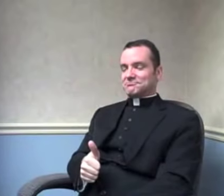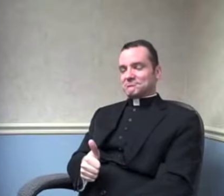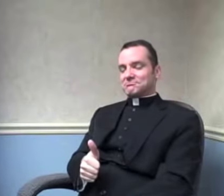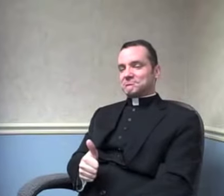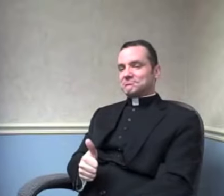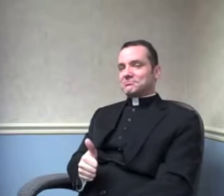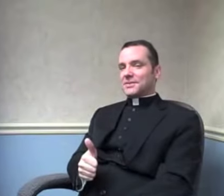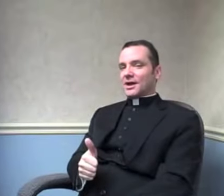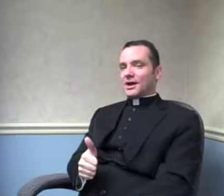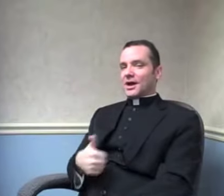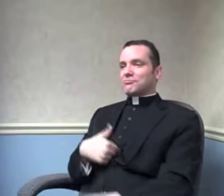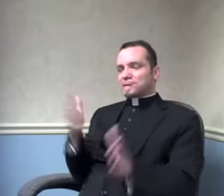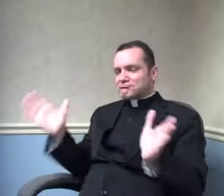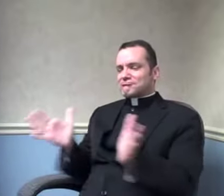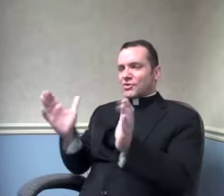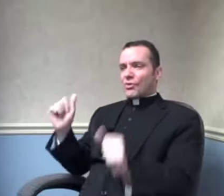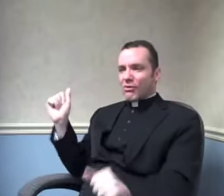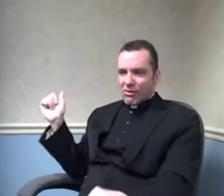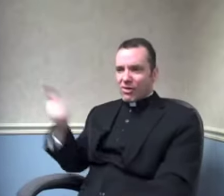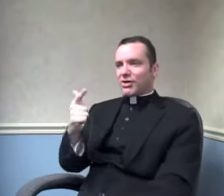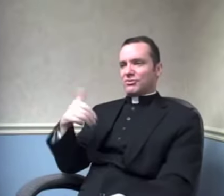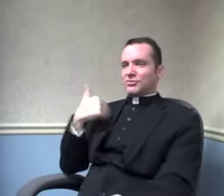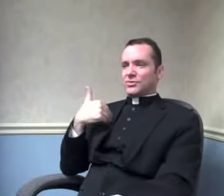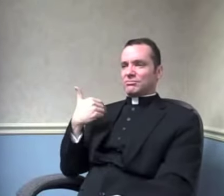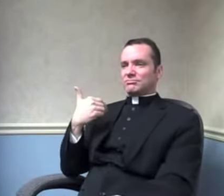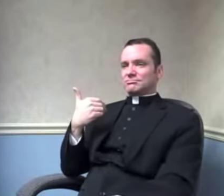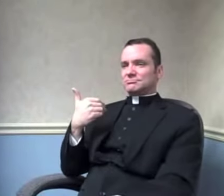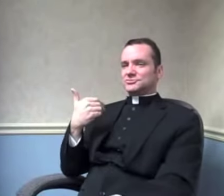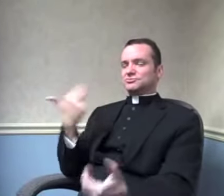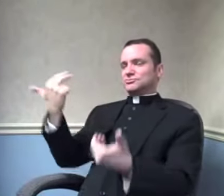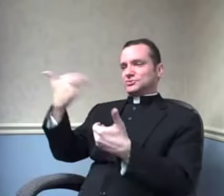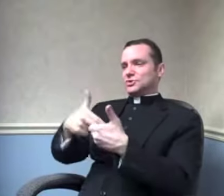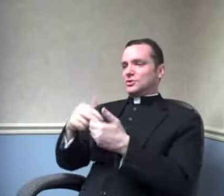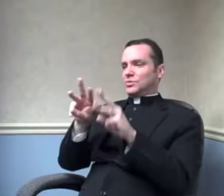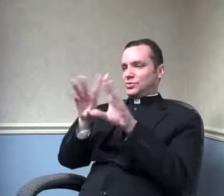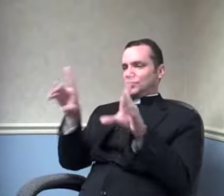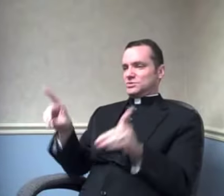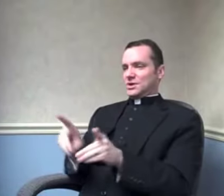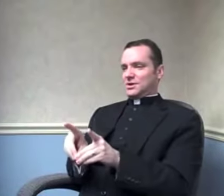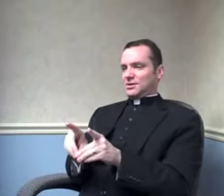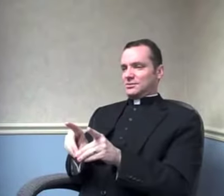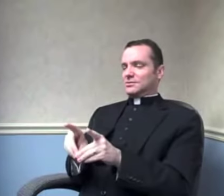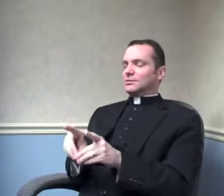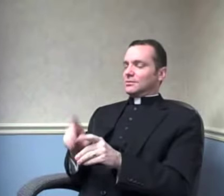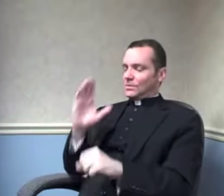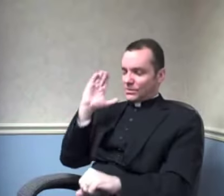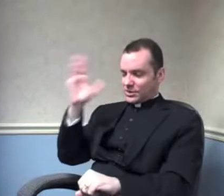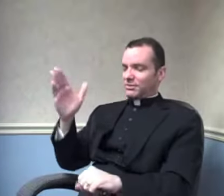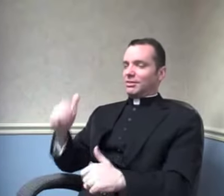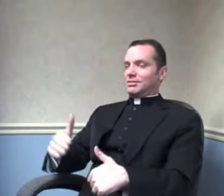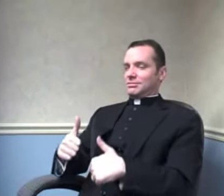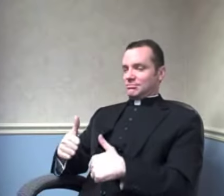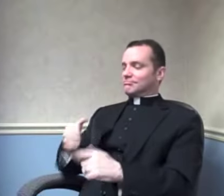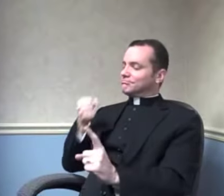not." And I encourage all young people to join World Youth